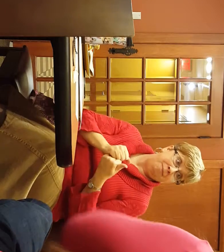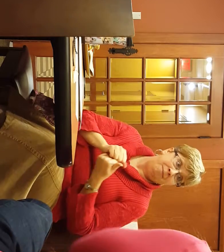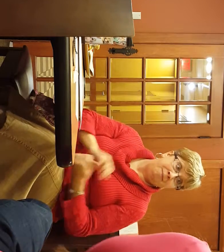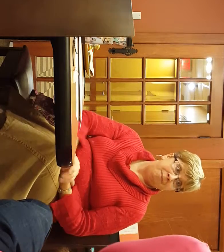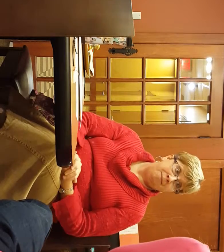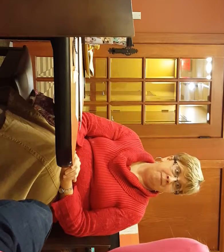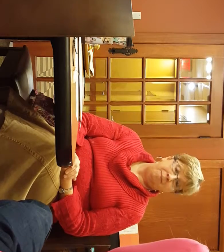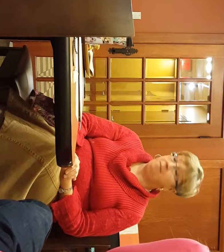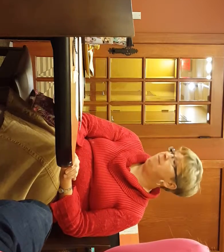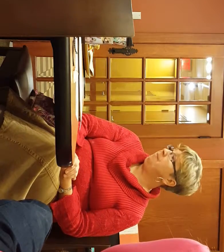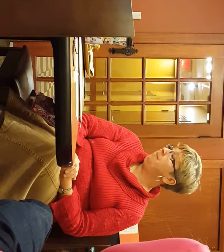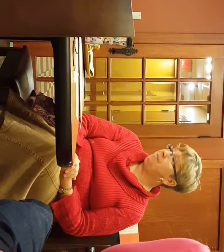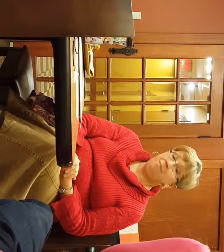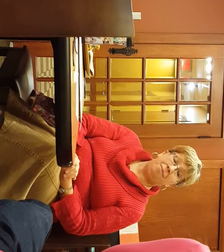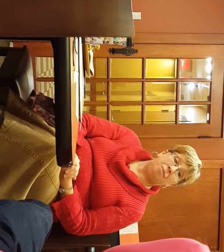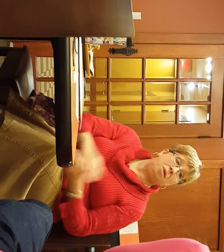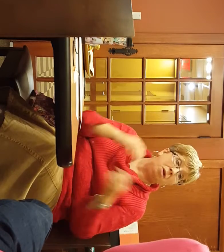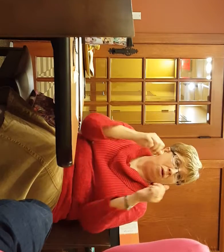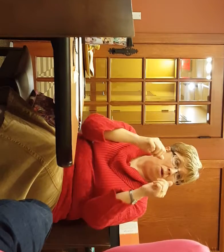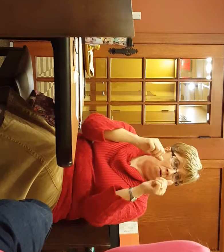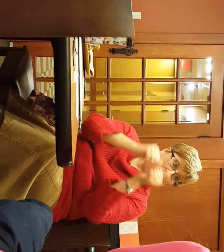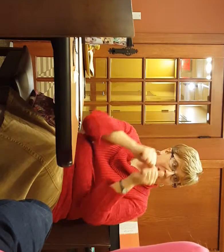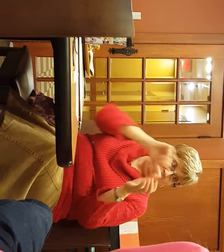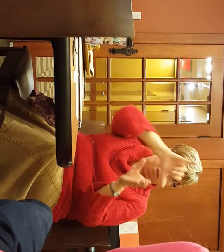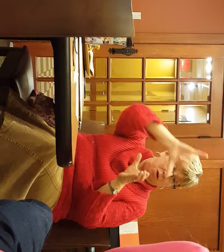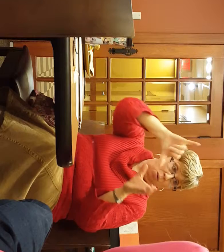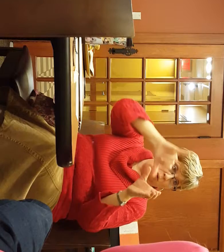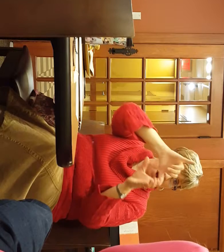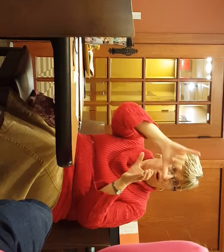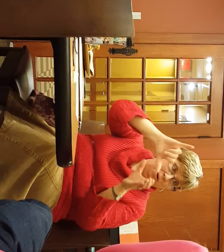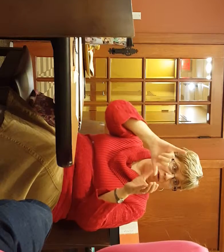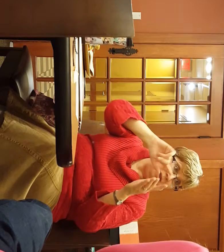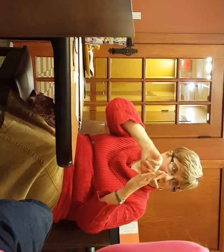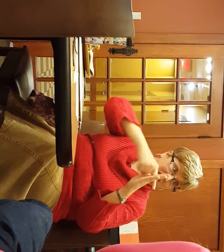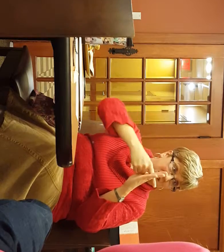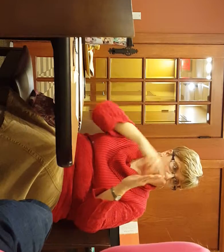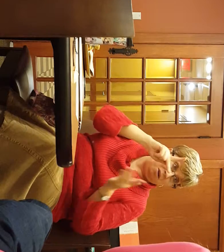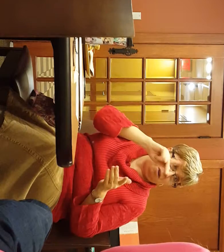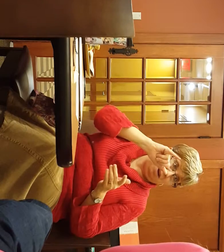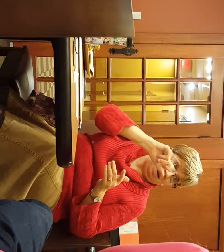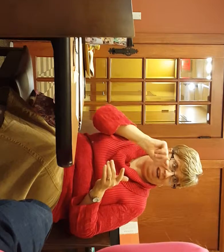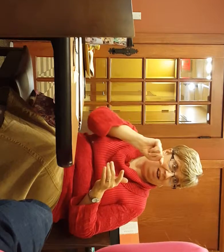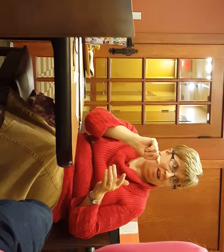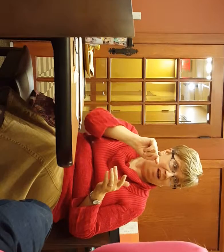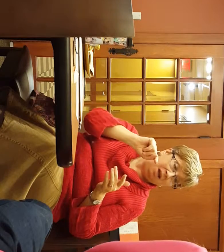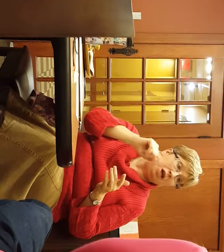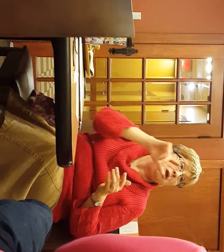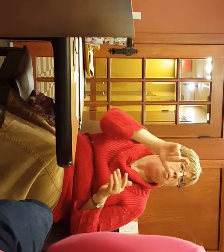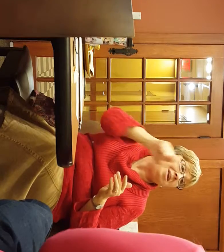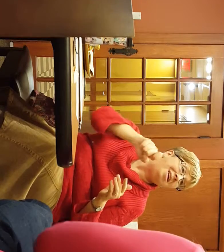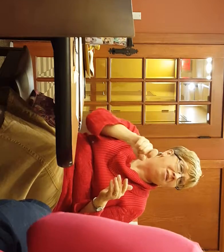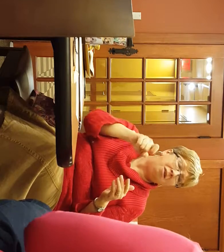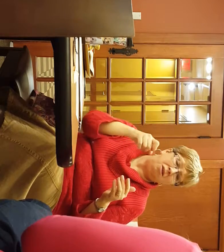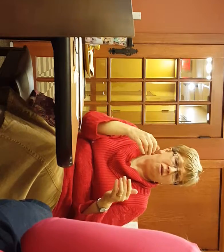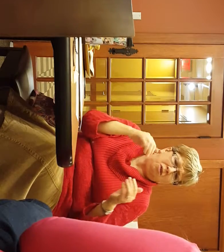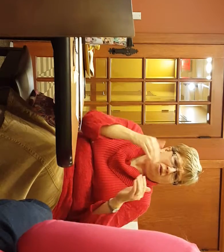With the oils that come in the starter kit, I really think that the only way to get a feel for it is to actually use them, because that's where